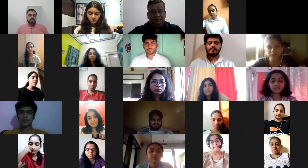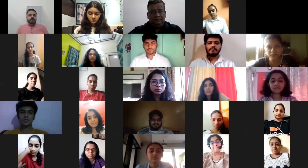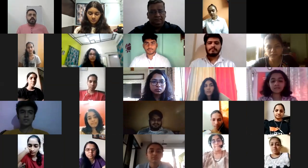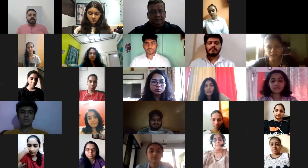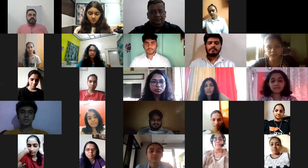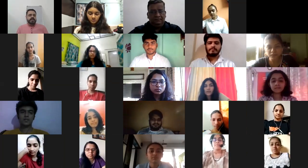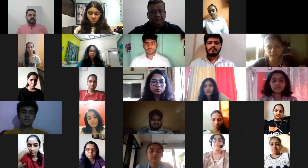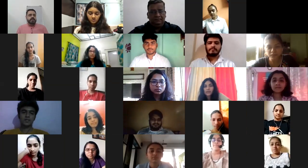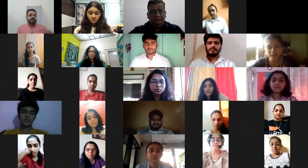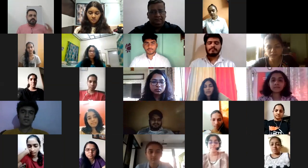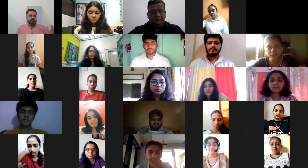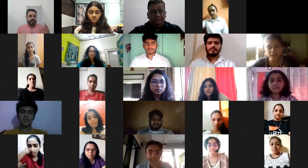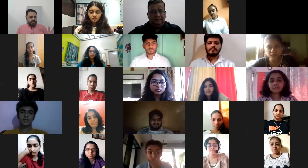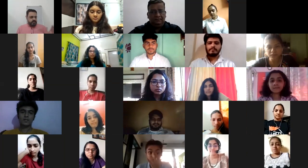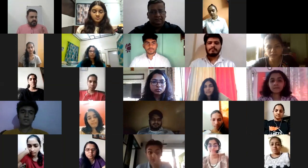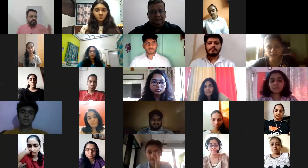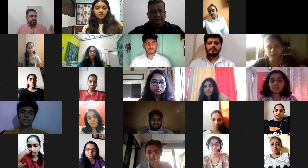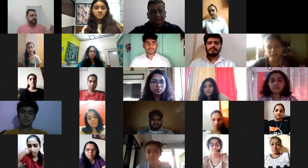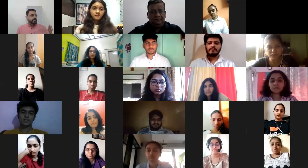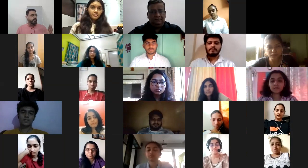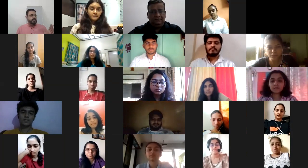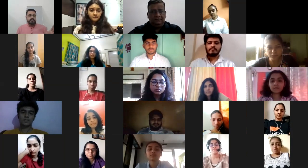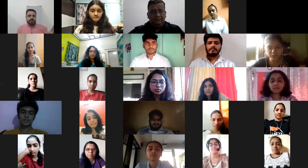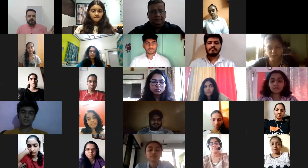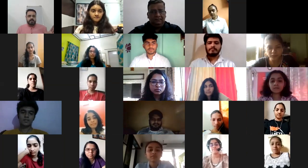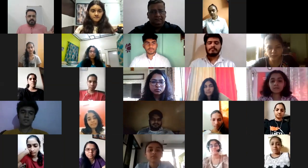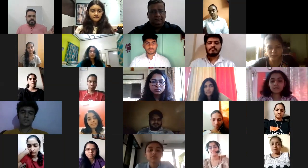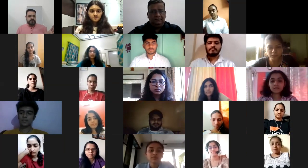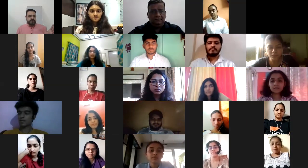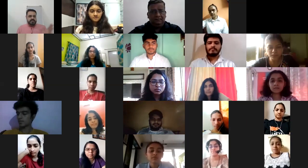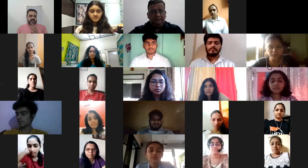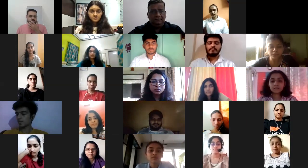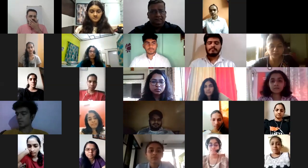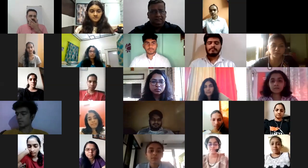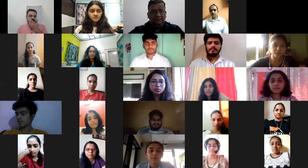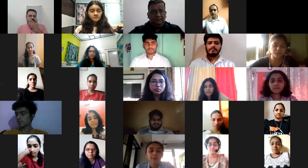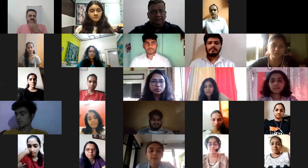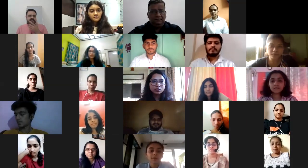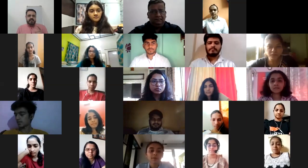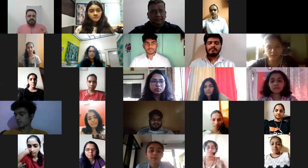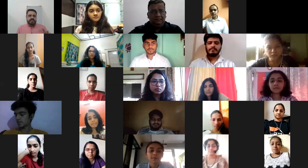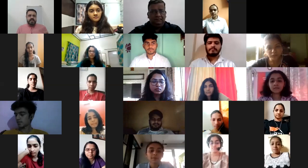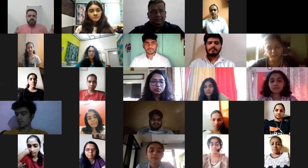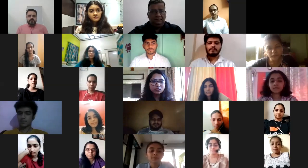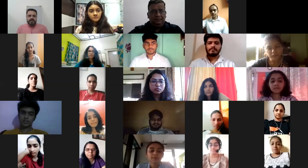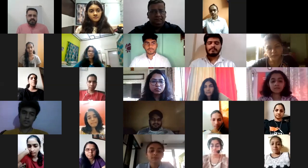will all agree that, you know, every year we wait around this time. I think after first 6 months, there is an announcement every